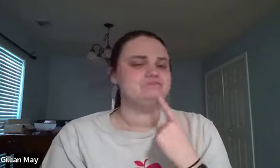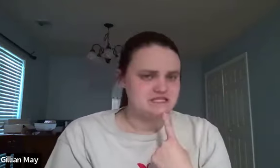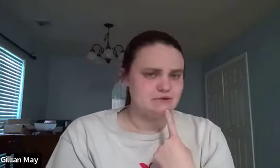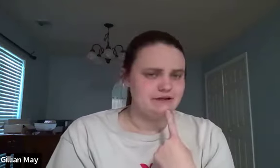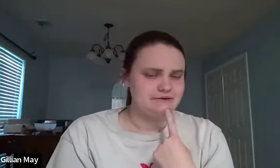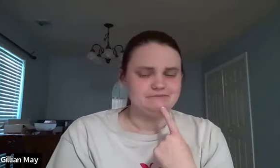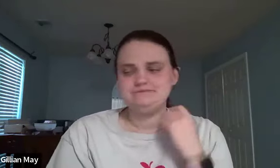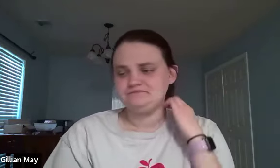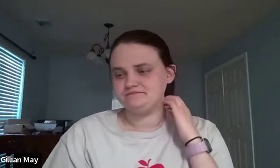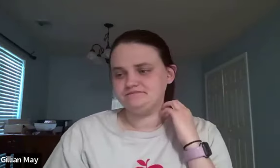Just